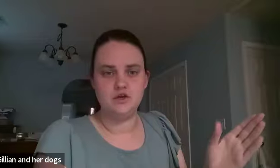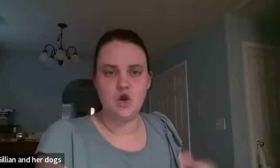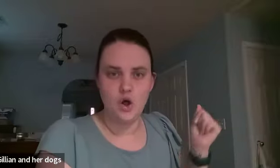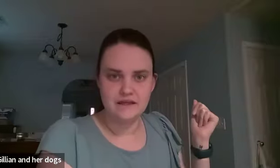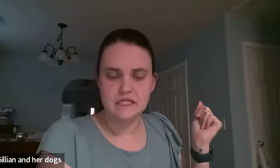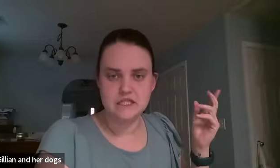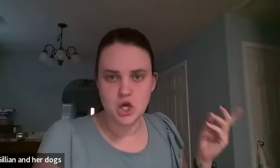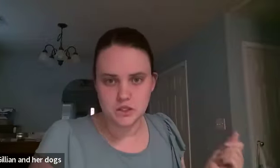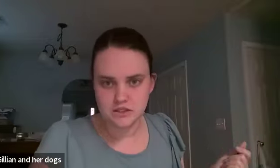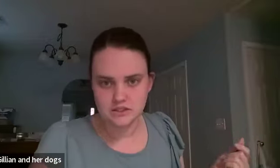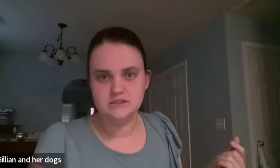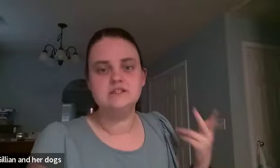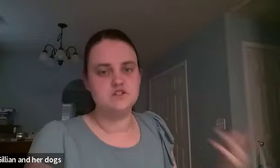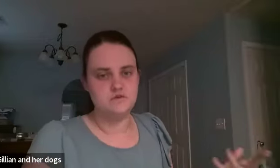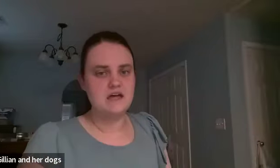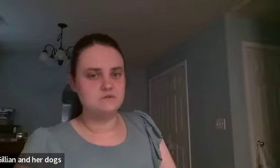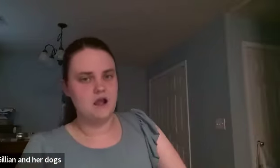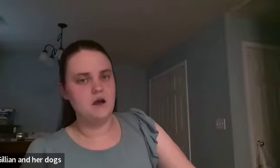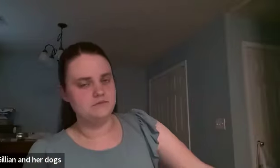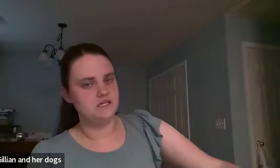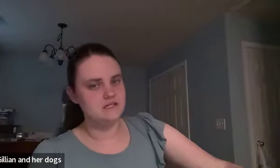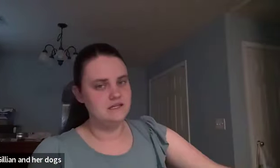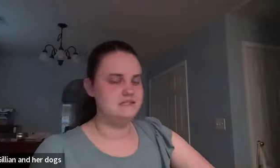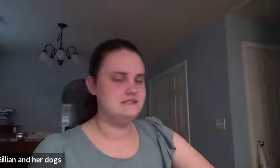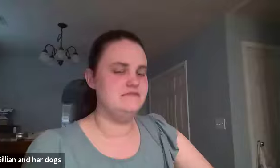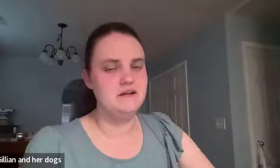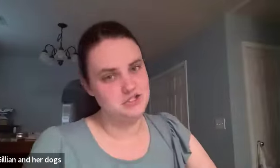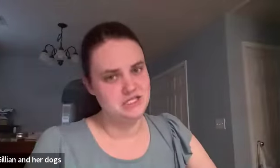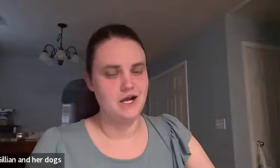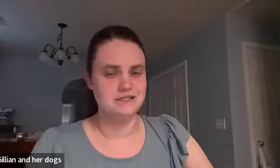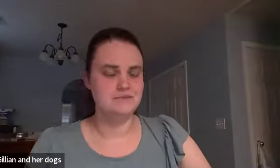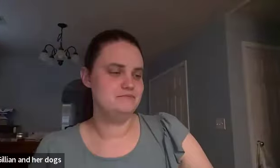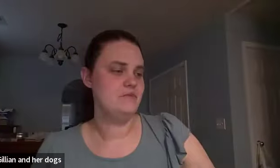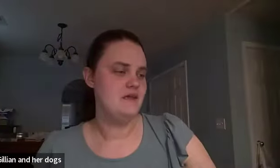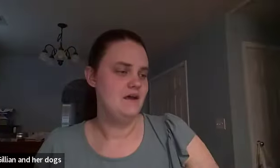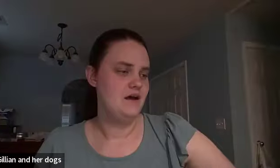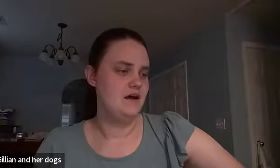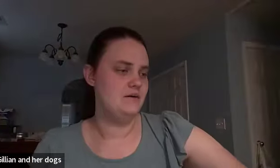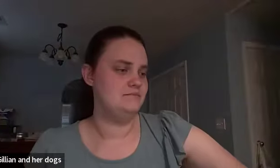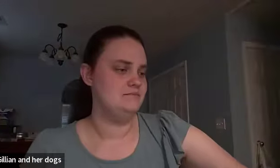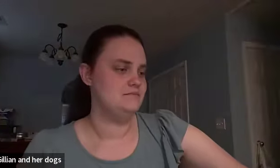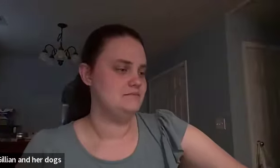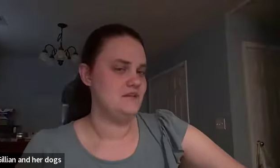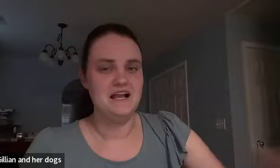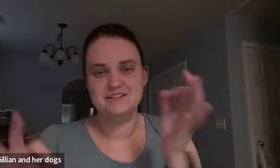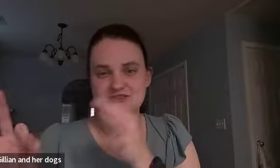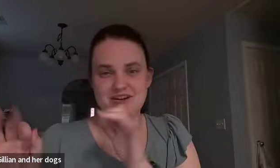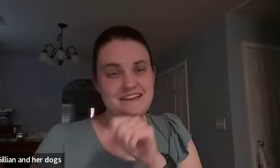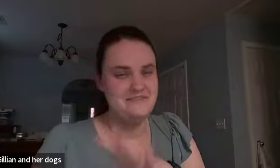like you're calling the dog. So that's where that comes in. It's a very interesting concept. Um, I got so distracted. I love